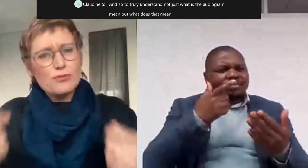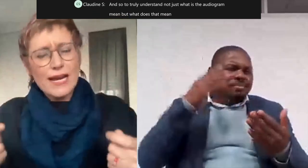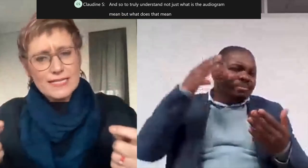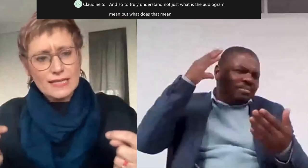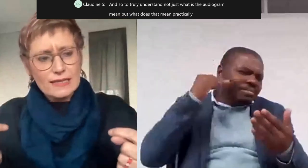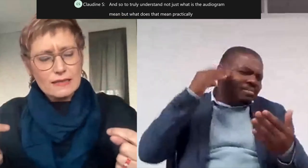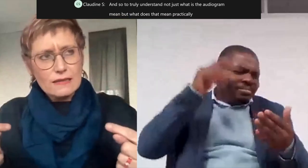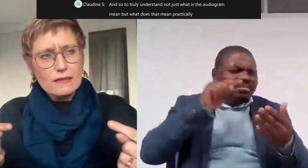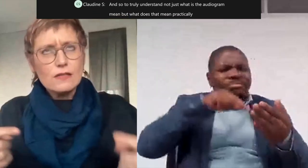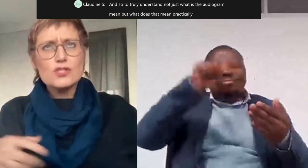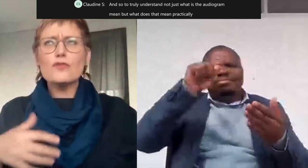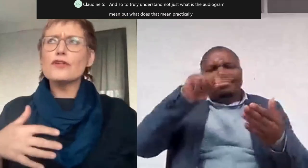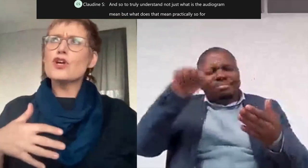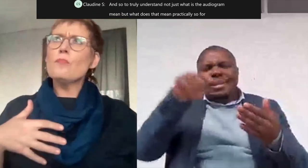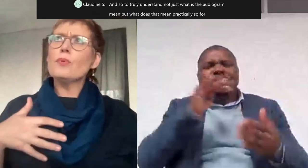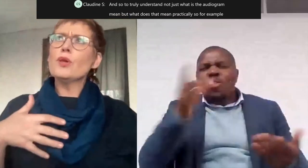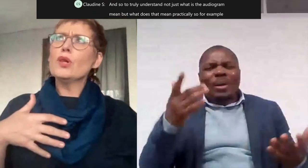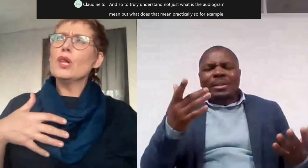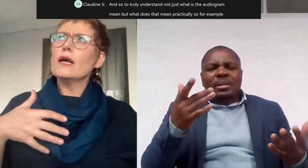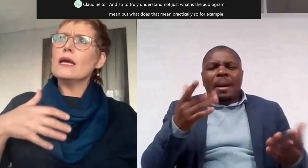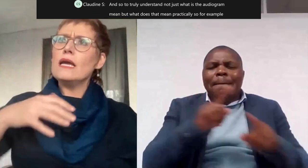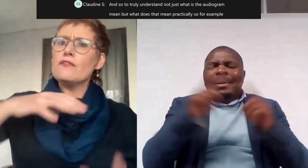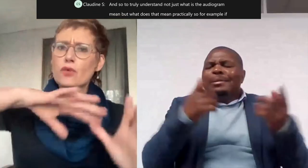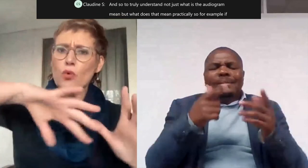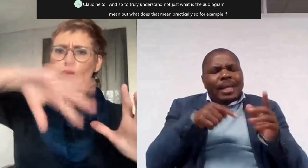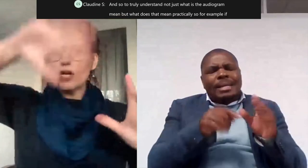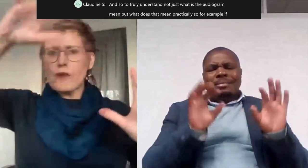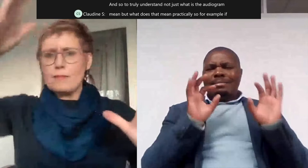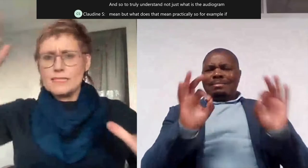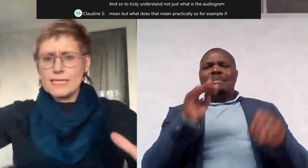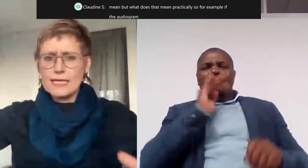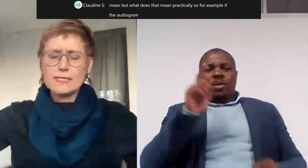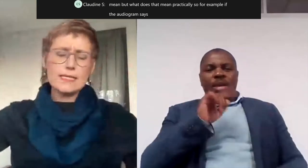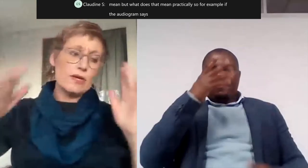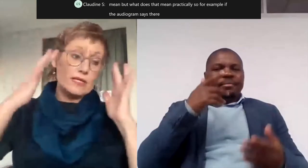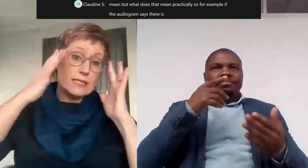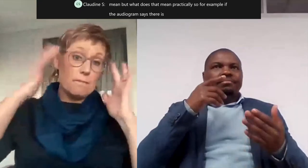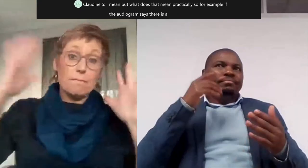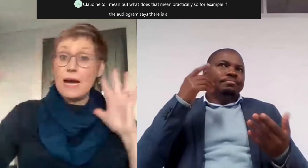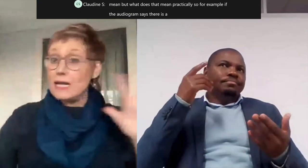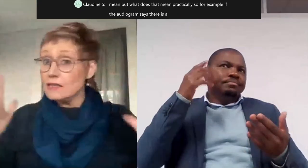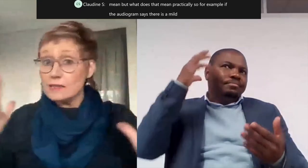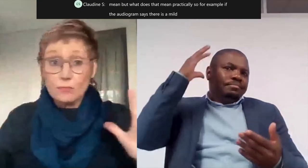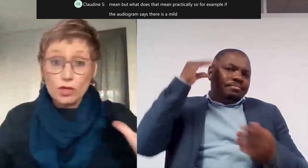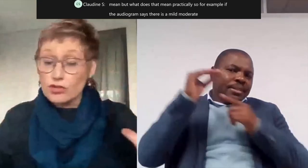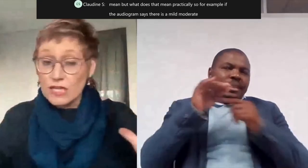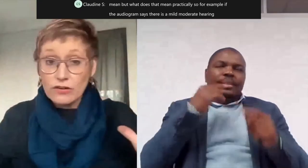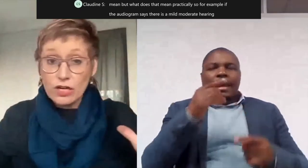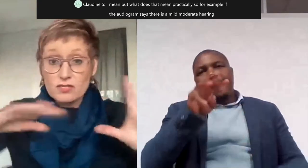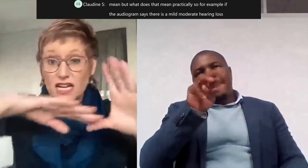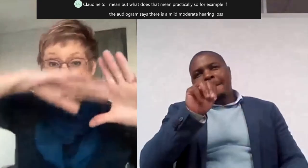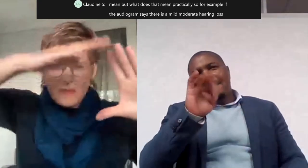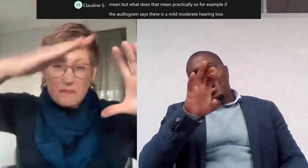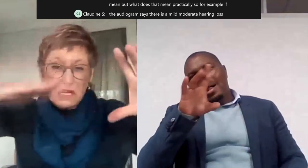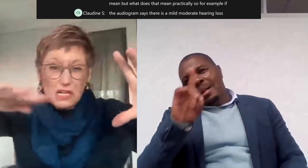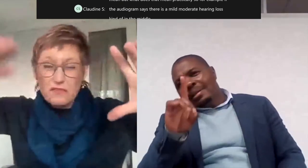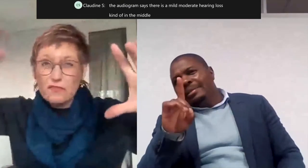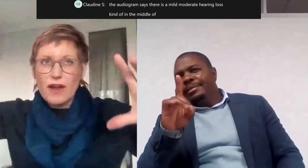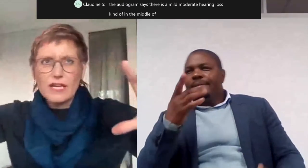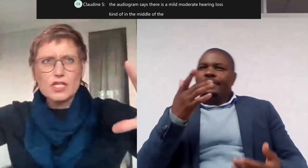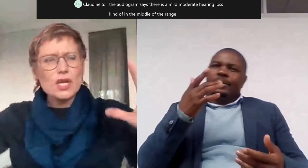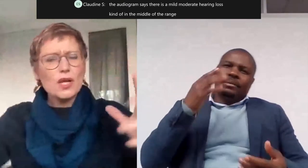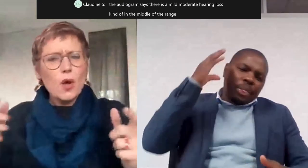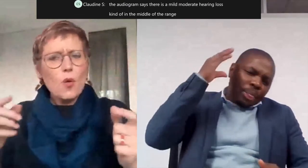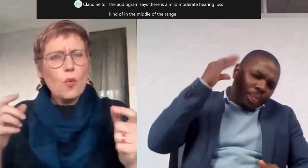that mean practically? So, for example, if the audiogram says there is a mild, moderate hearing loss kind of in the middle